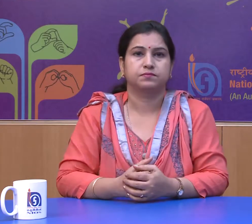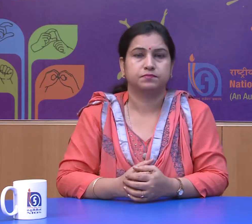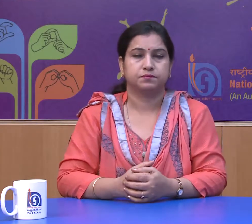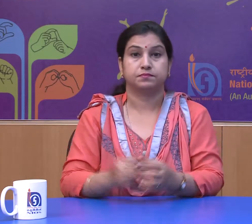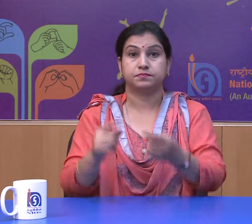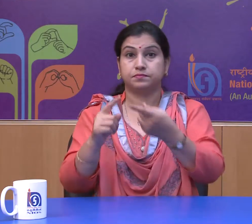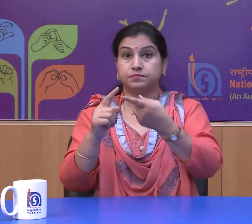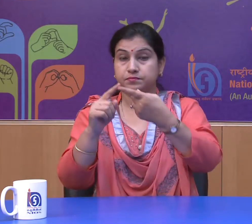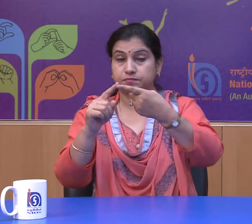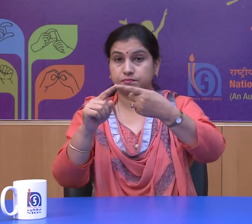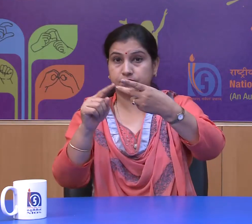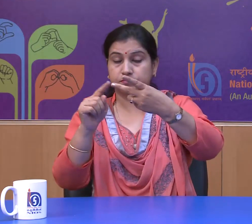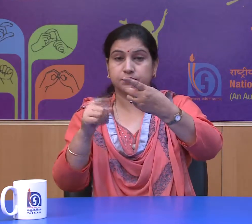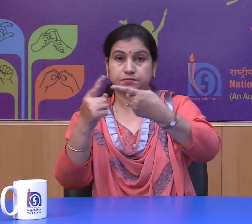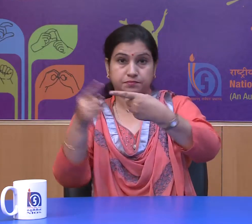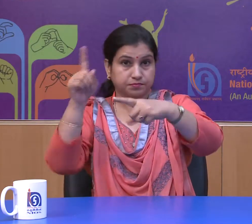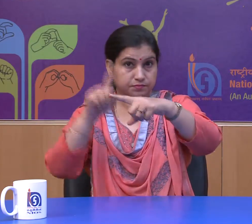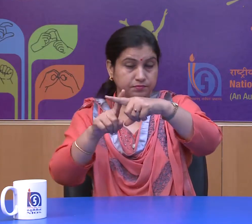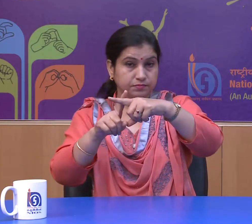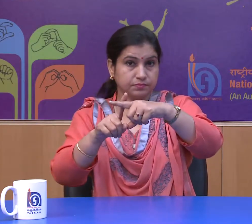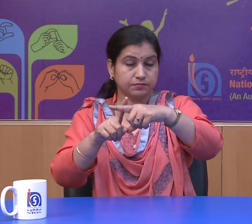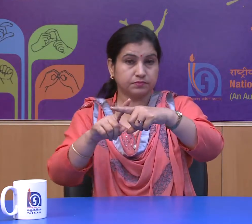executive, that is government,